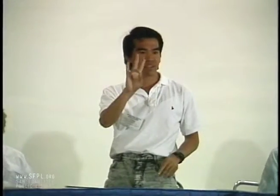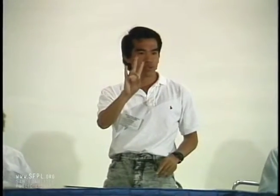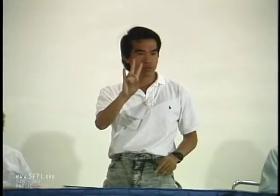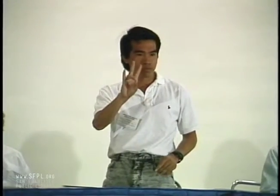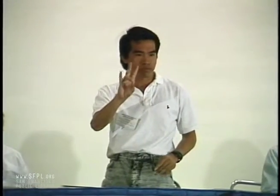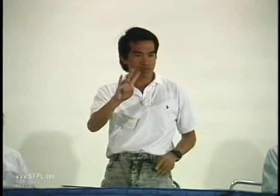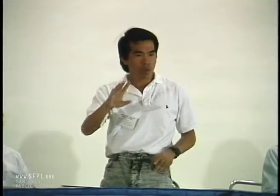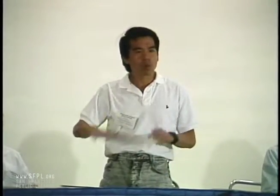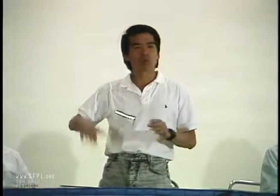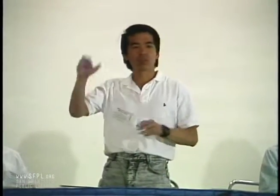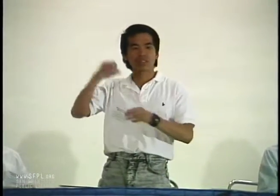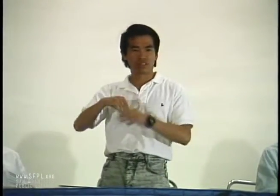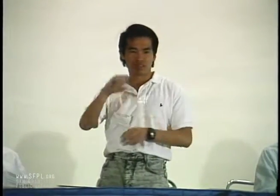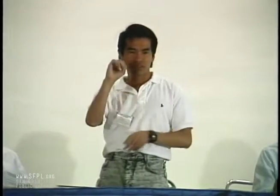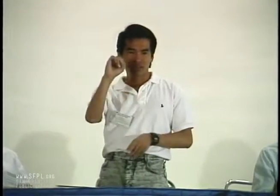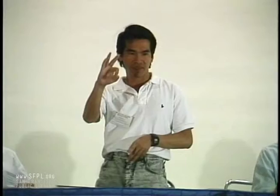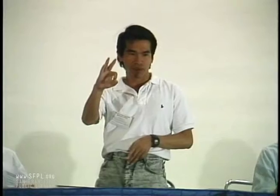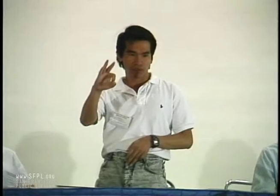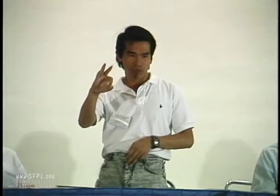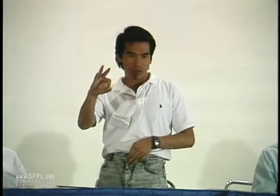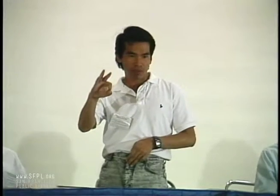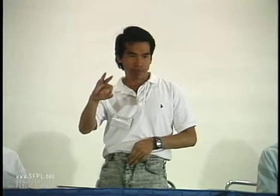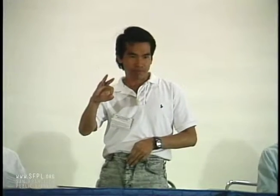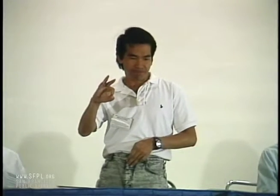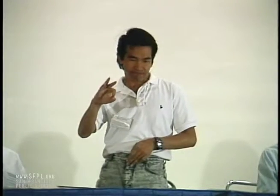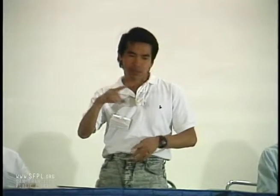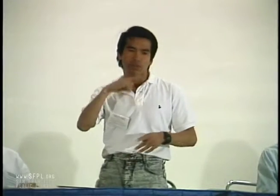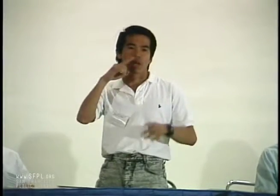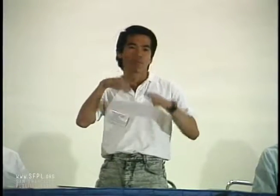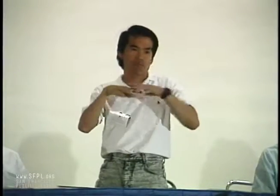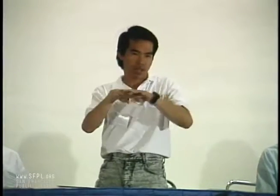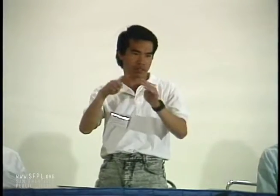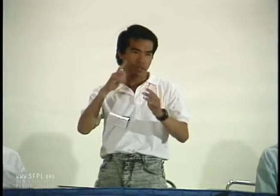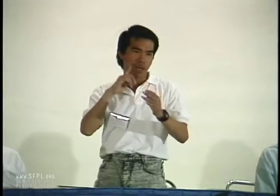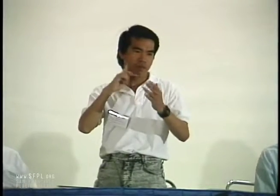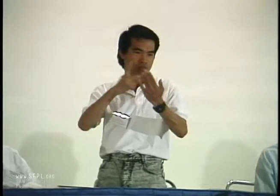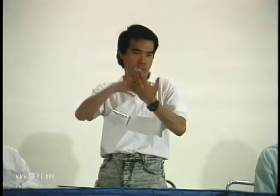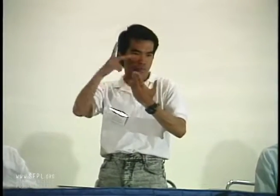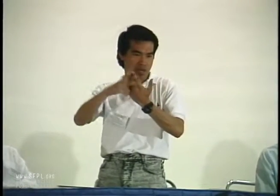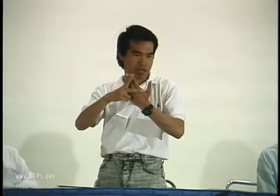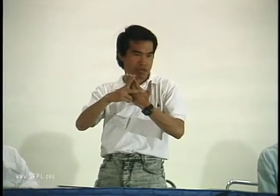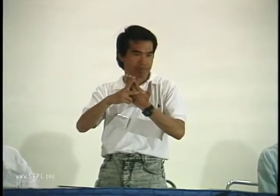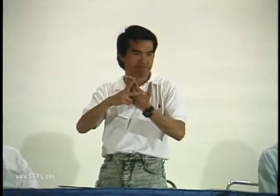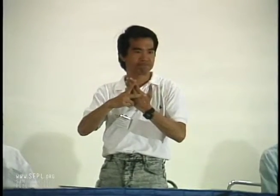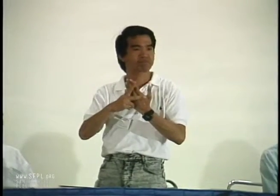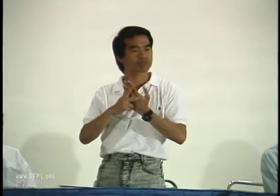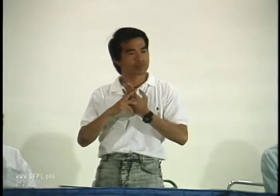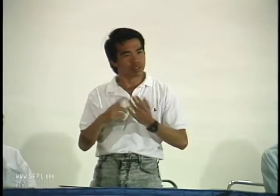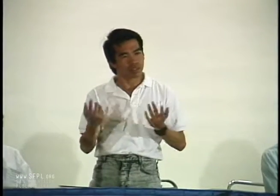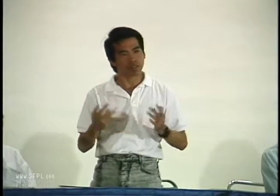here when I was 7, and I grew up in San Francisco. Went into a mainstream deaf program,